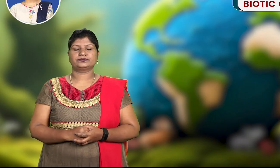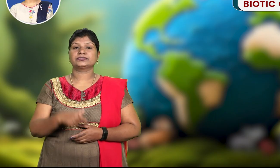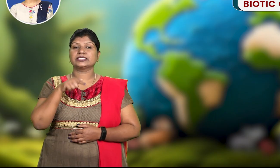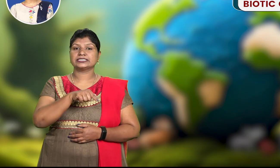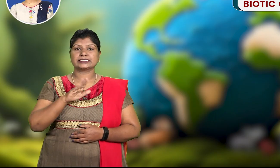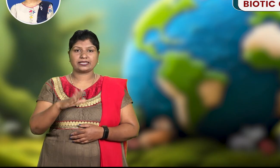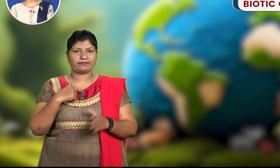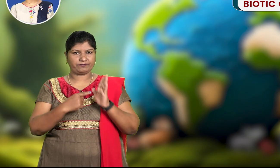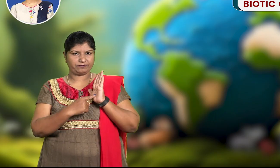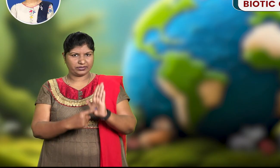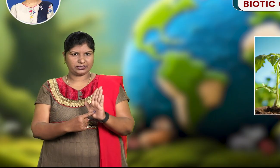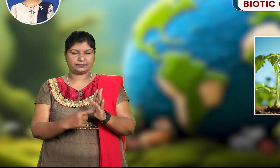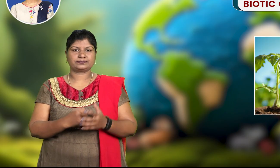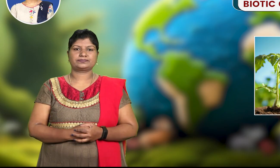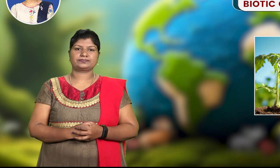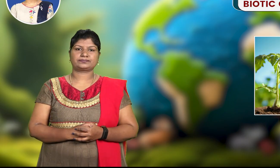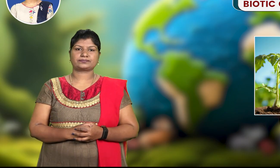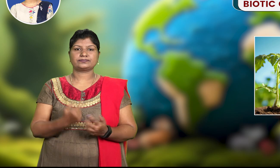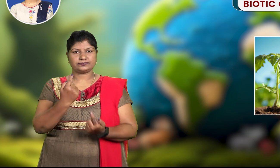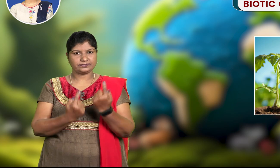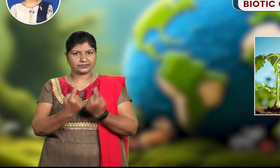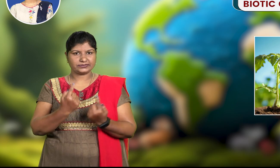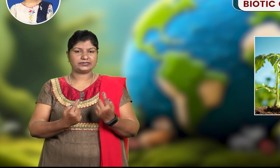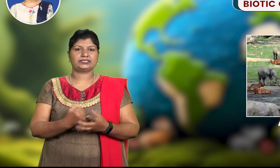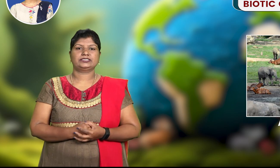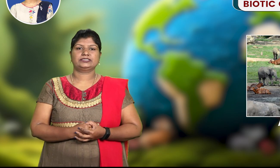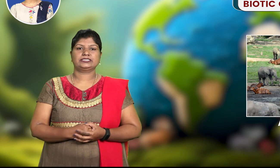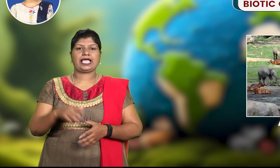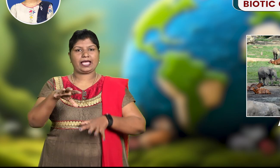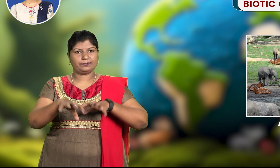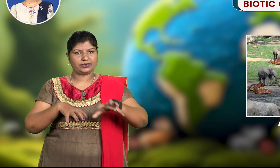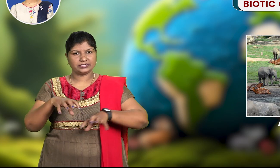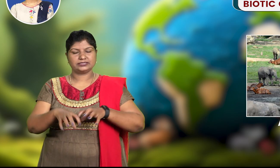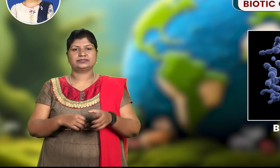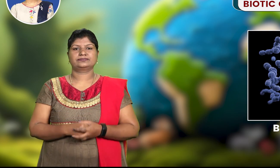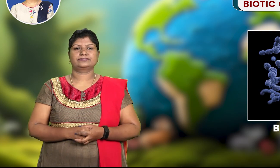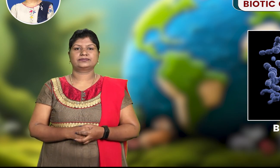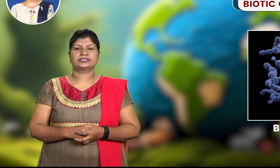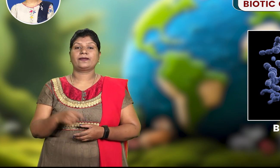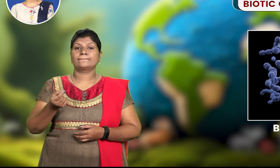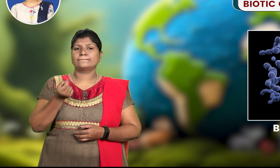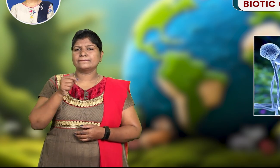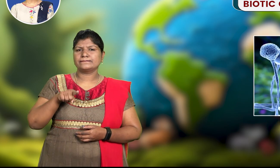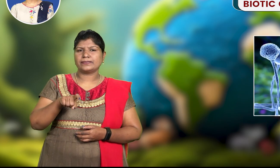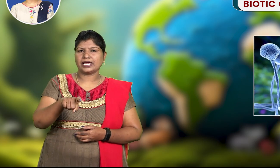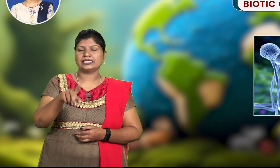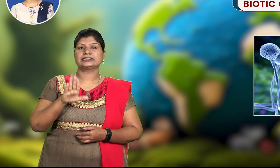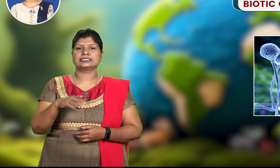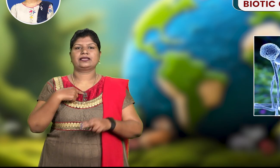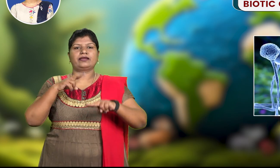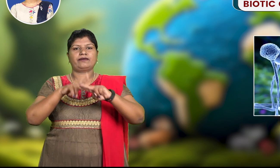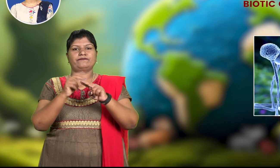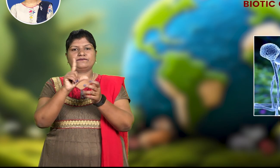They are represented by plants, animals, bacteria, and